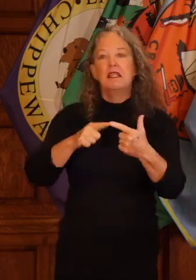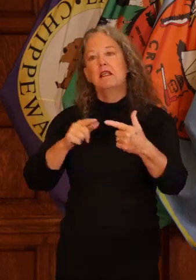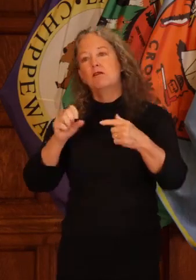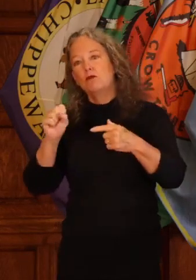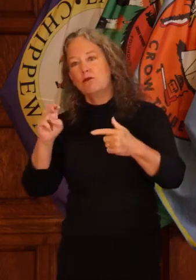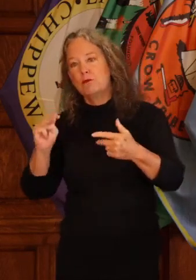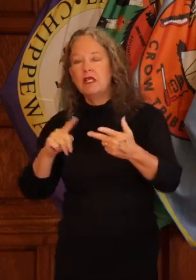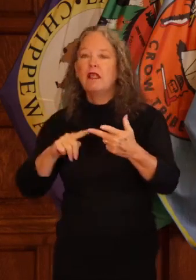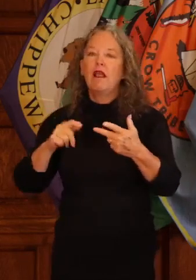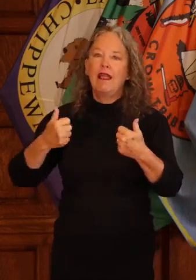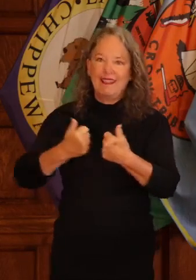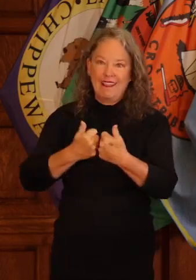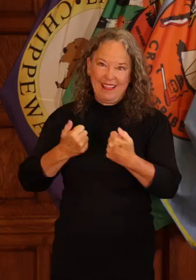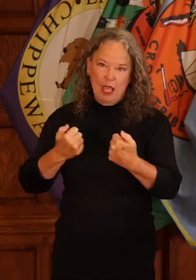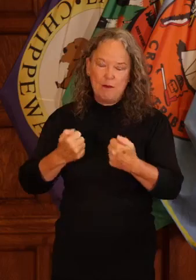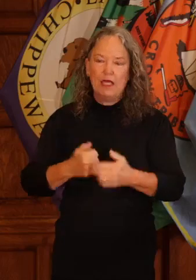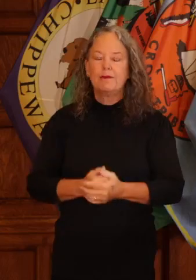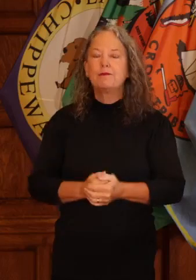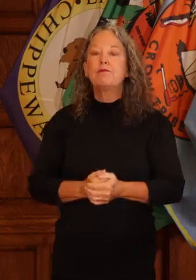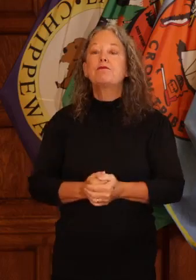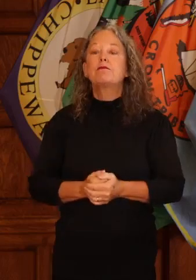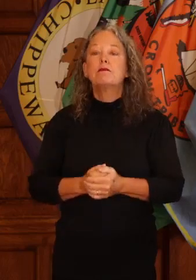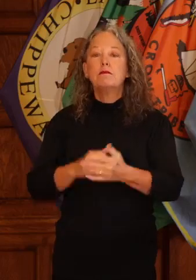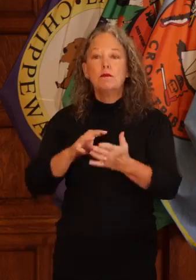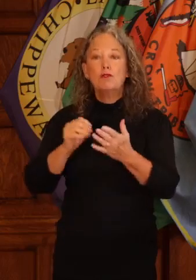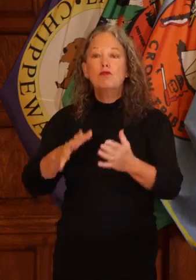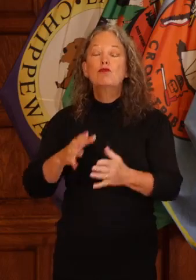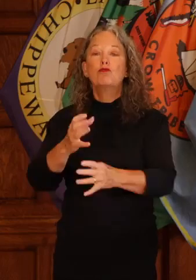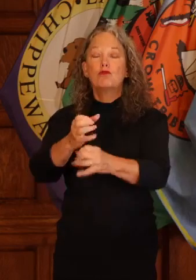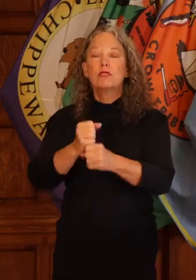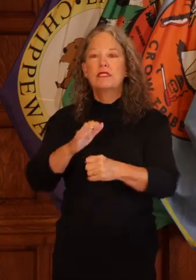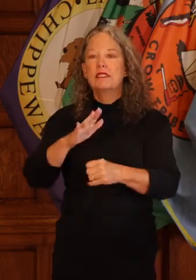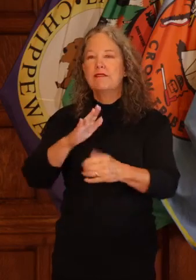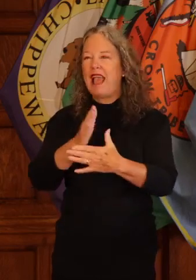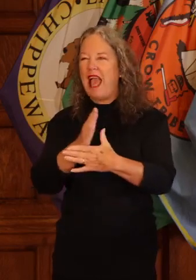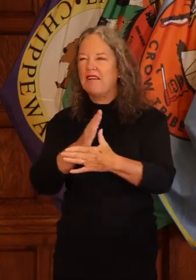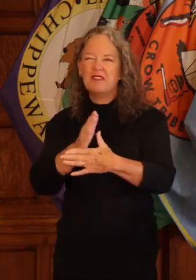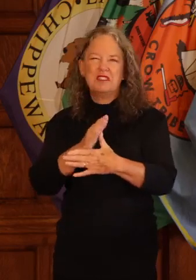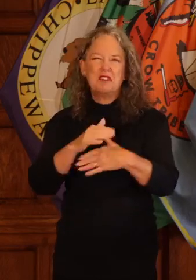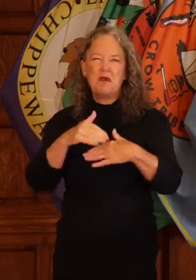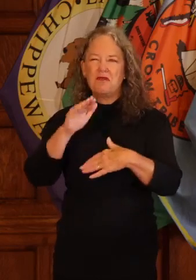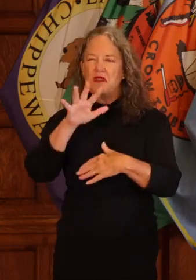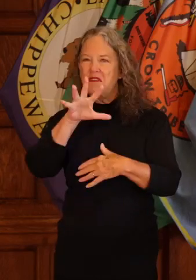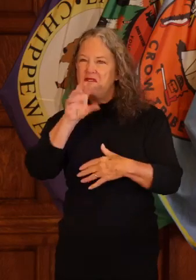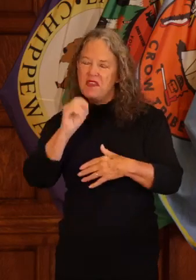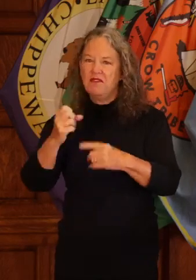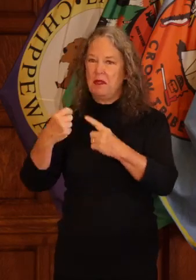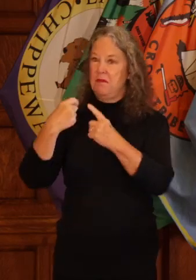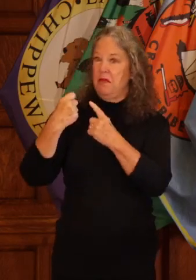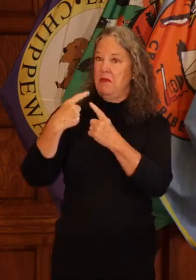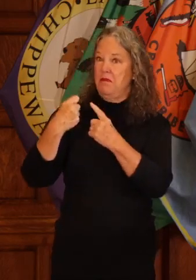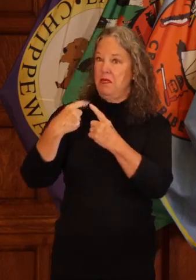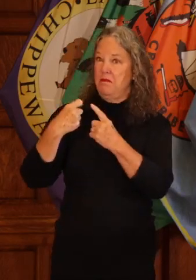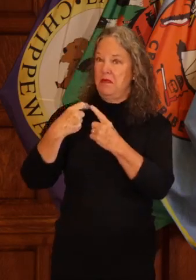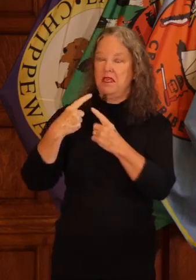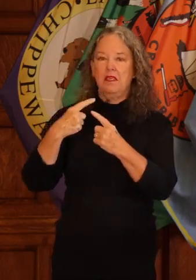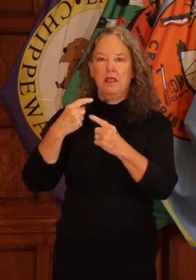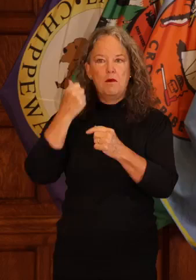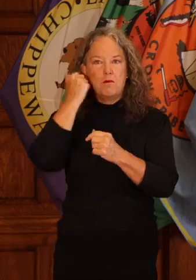social media, and gaming. Students receive an average of more than 50 notifications per